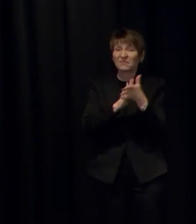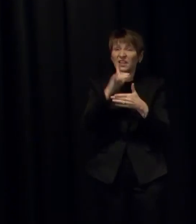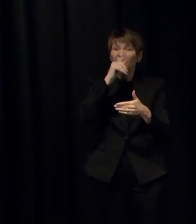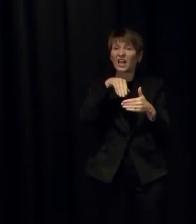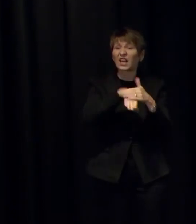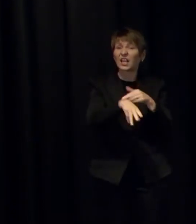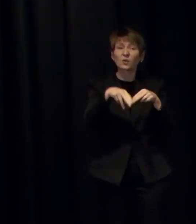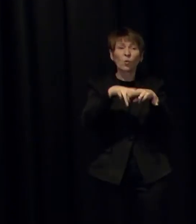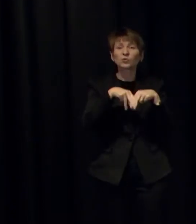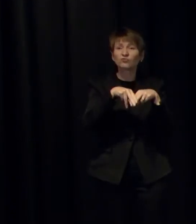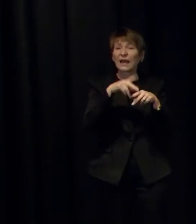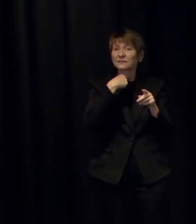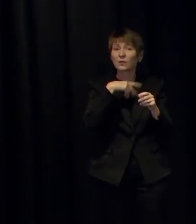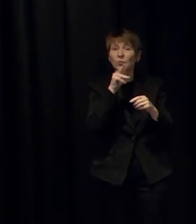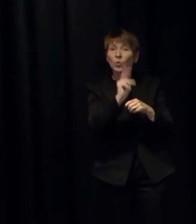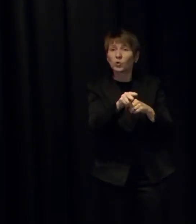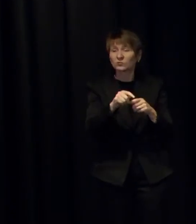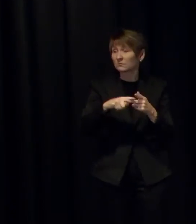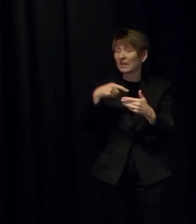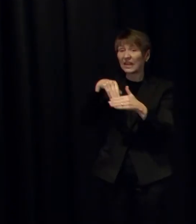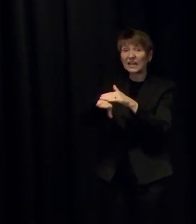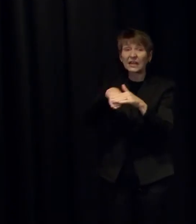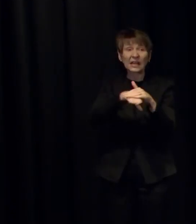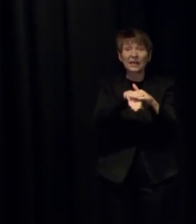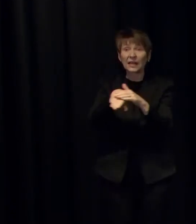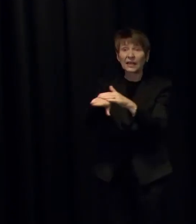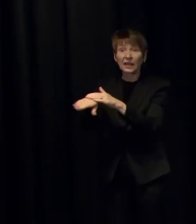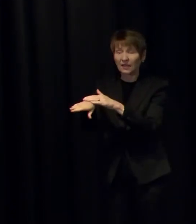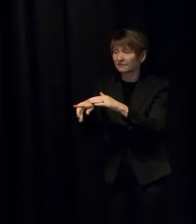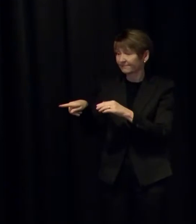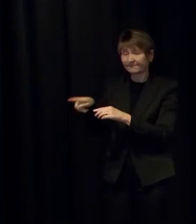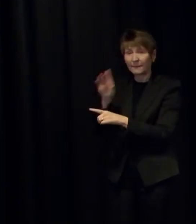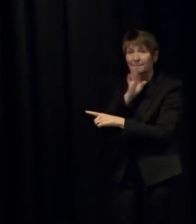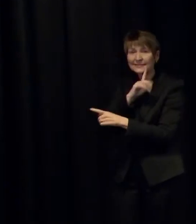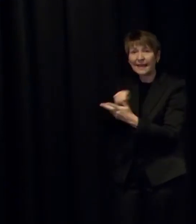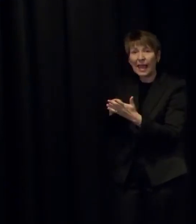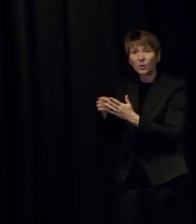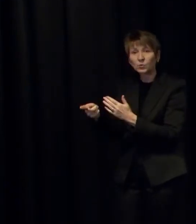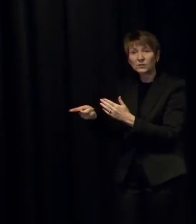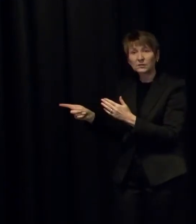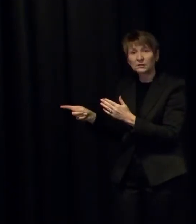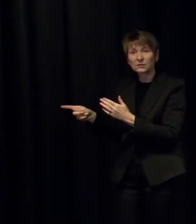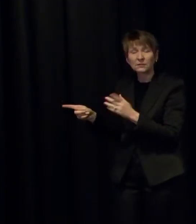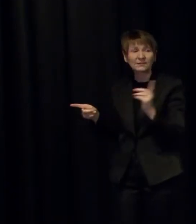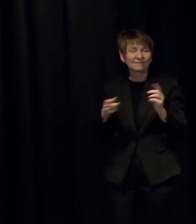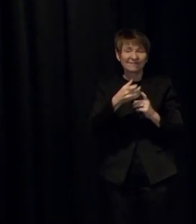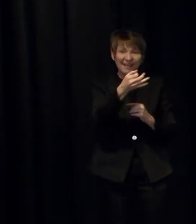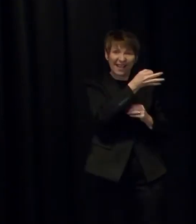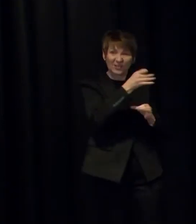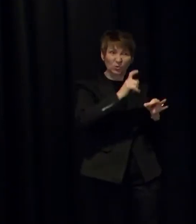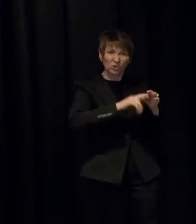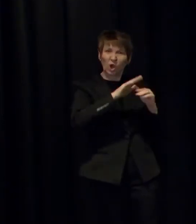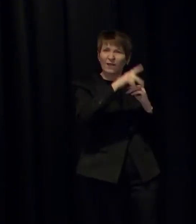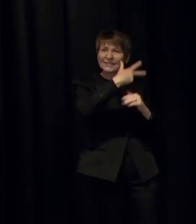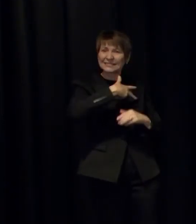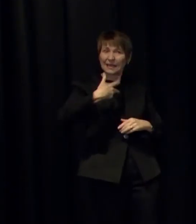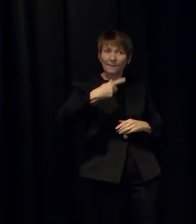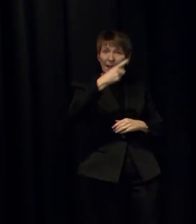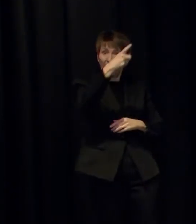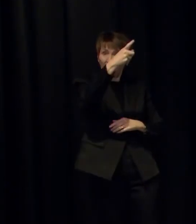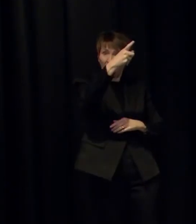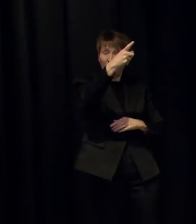of the Delta wave. Again, Denmark got to a high vaccination coverage as Delta swept through the world and became